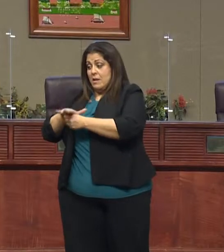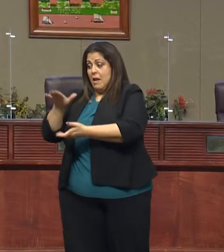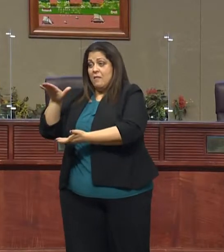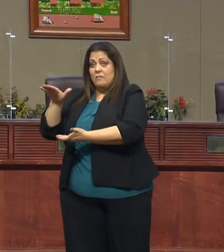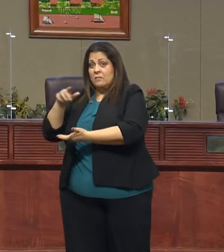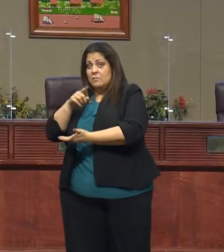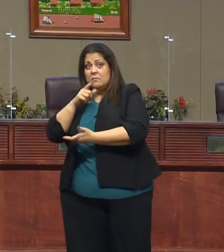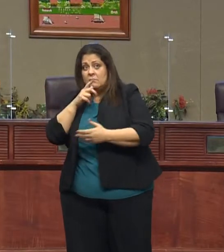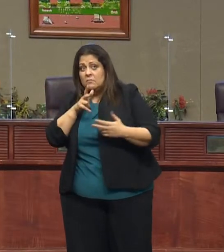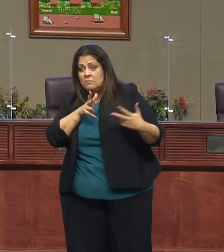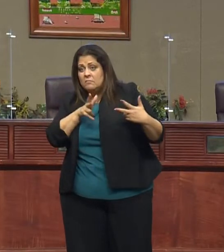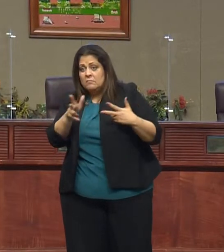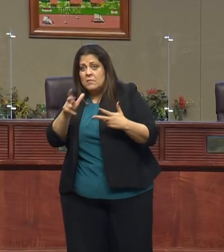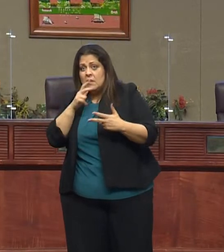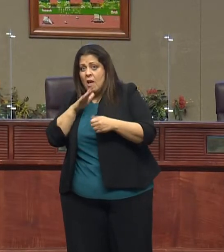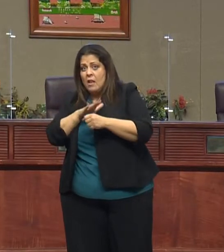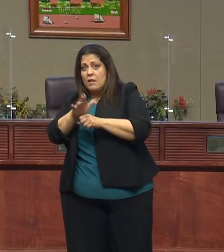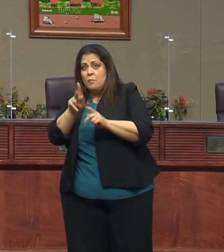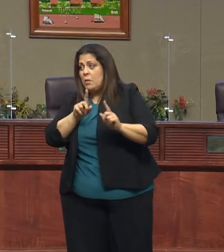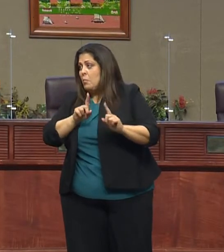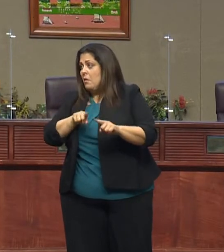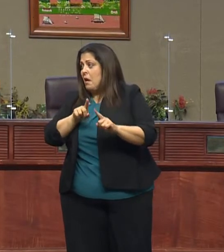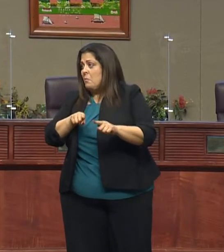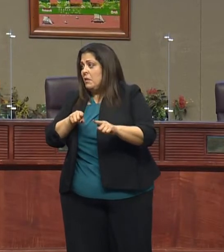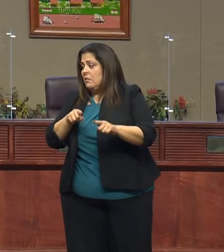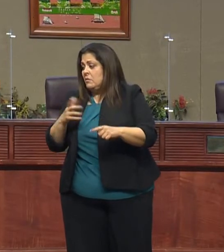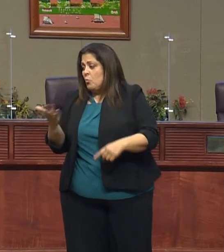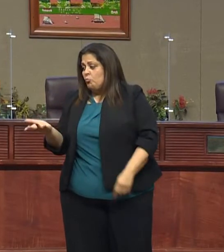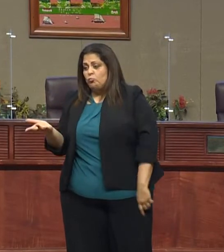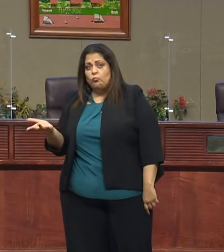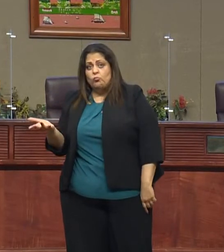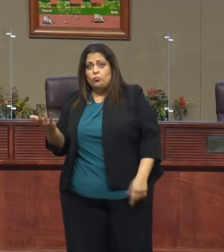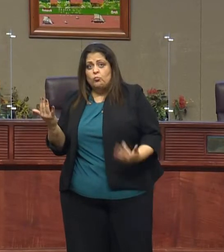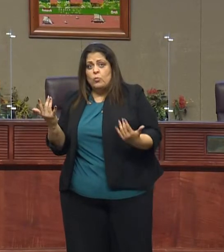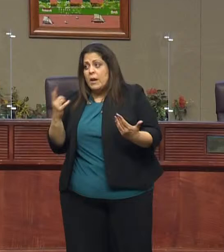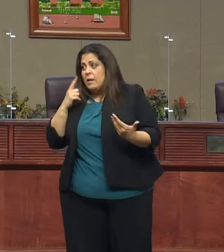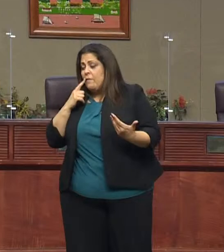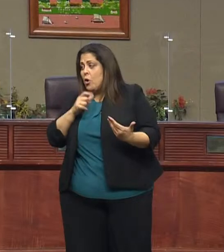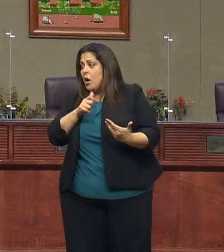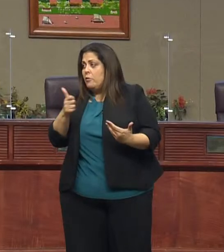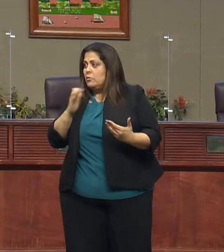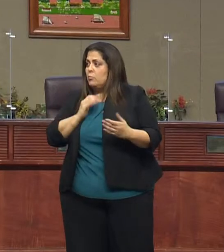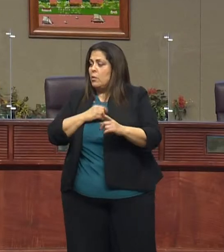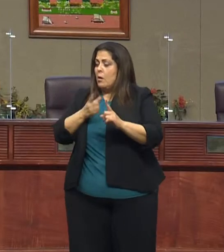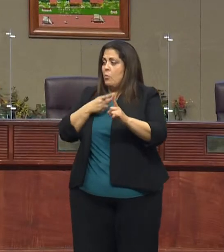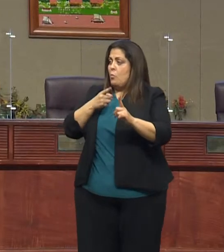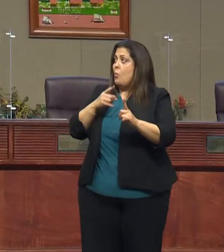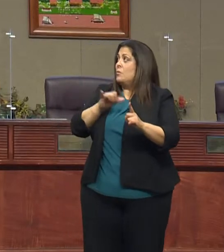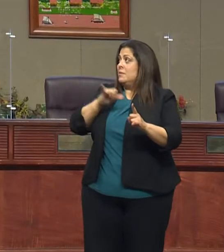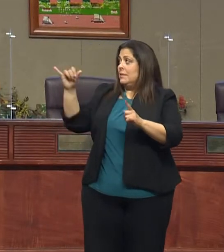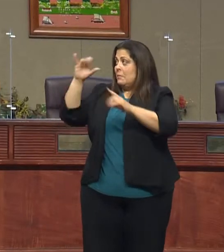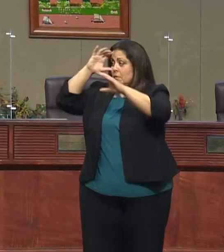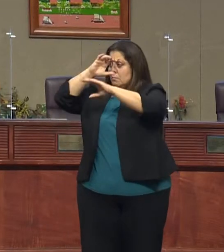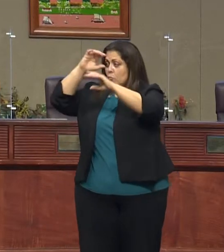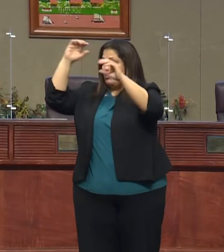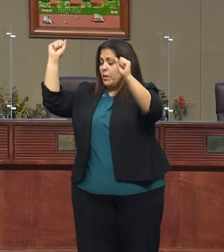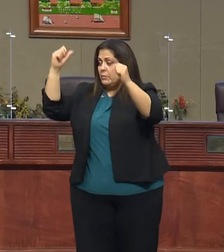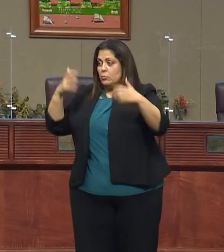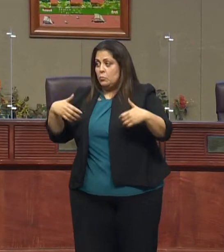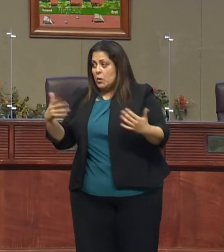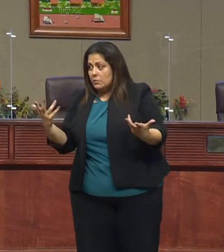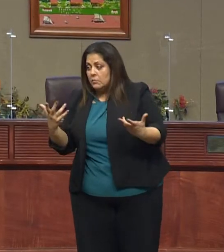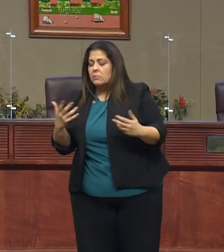not getting in the arms of individuals. So our goal and the goal of the president is to